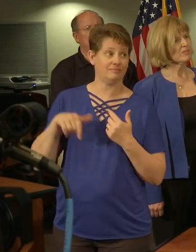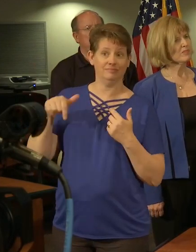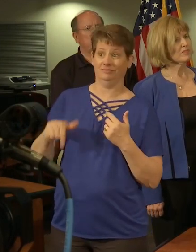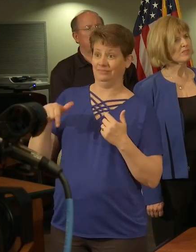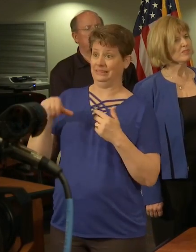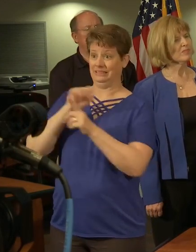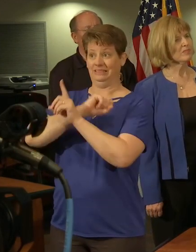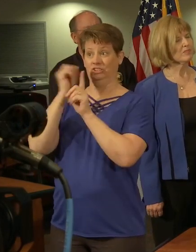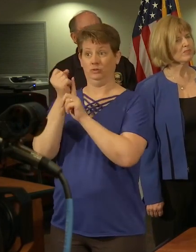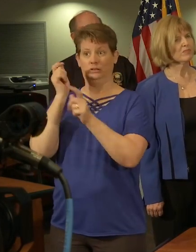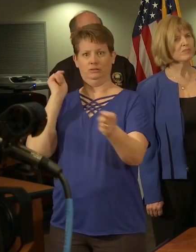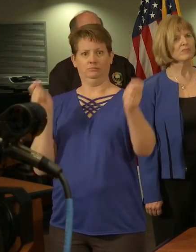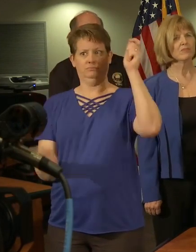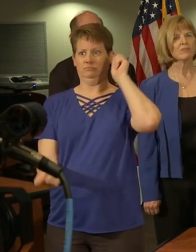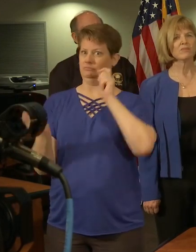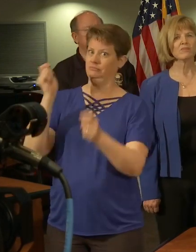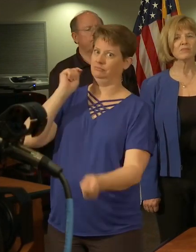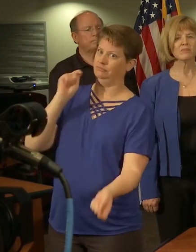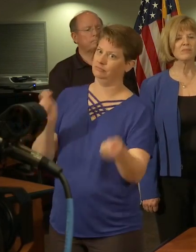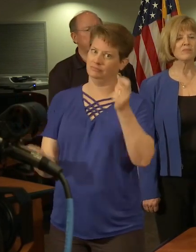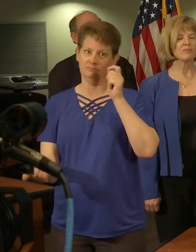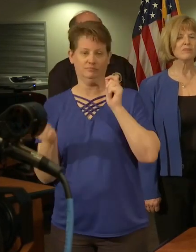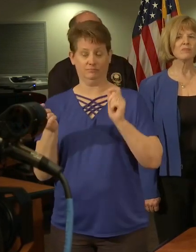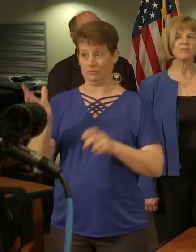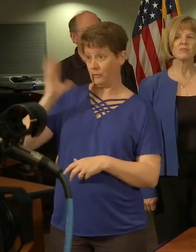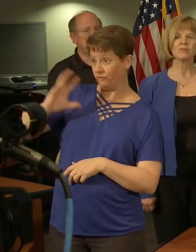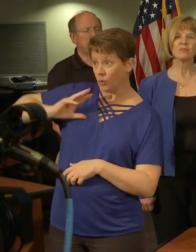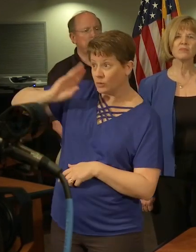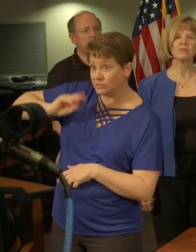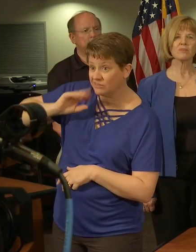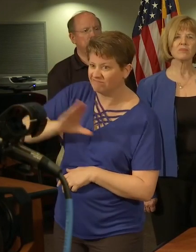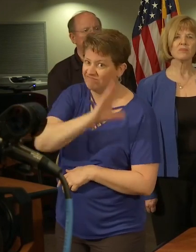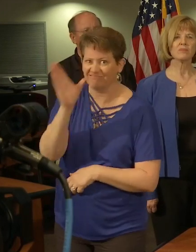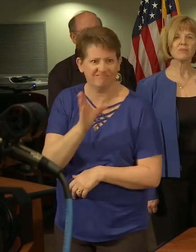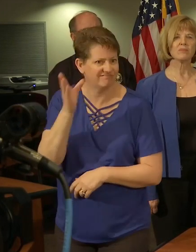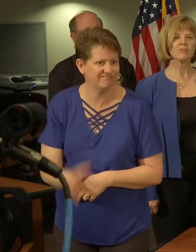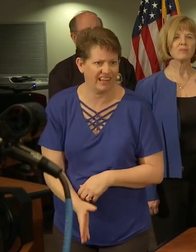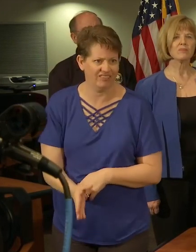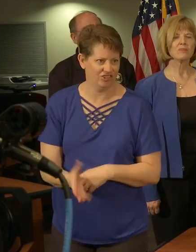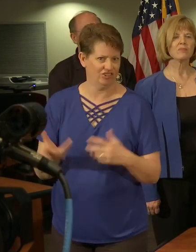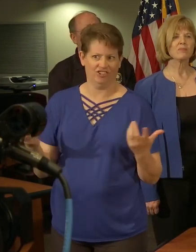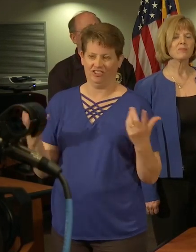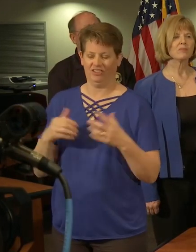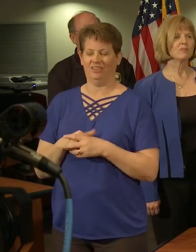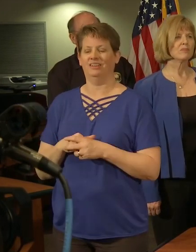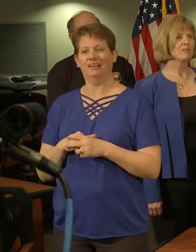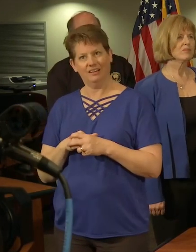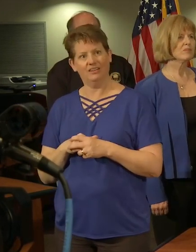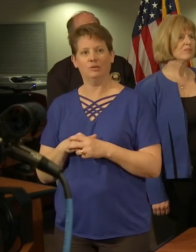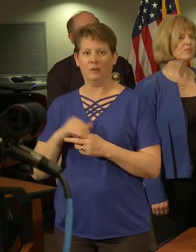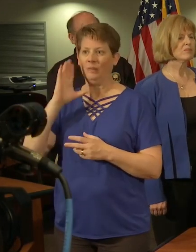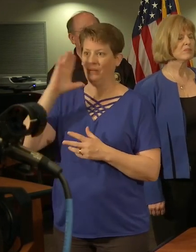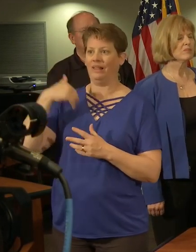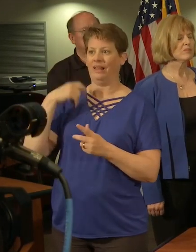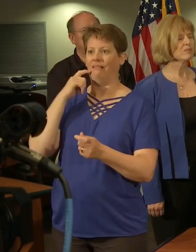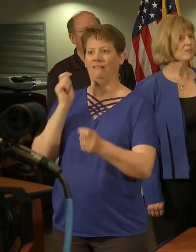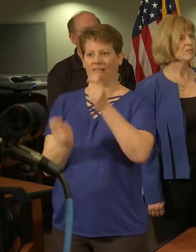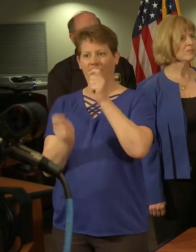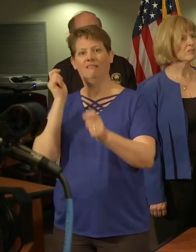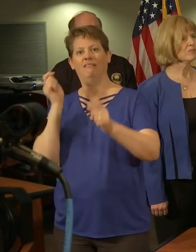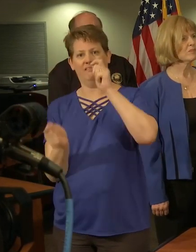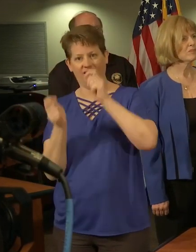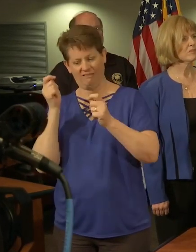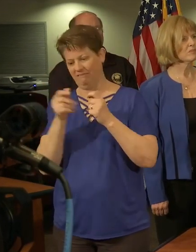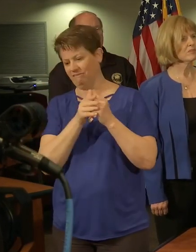fluid situation. This is something we have not seen before. Nobody in the country has seen it before. So there will be changes and